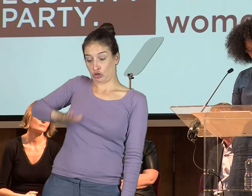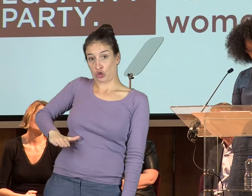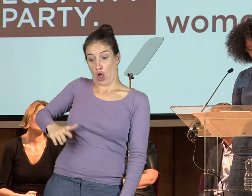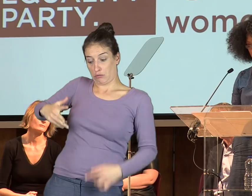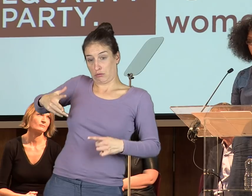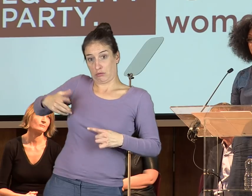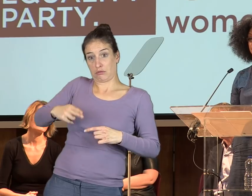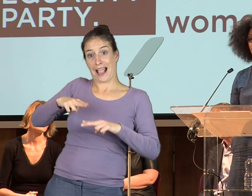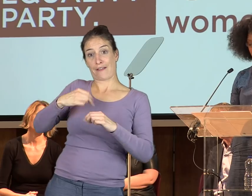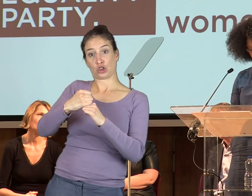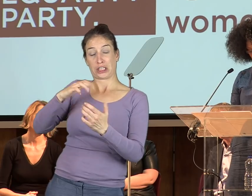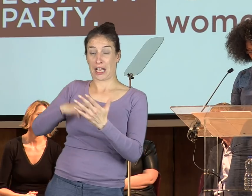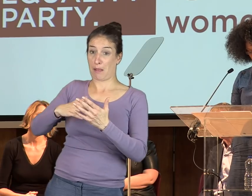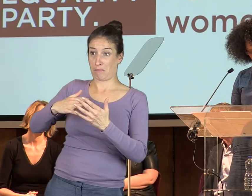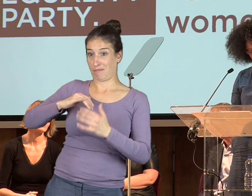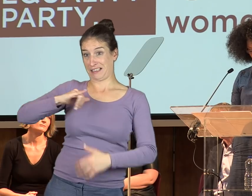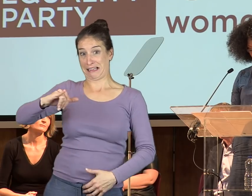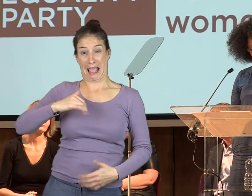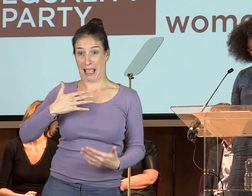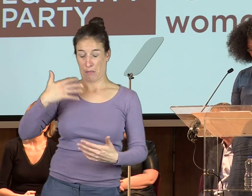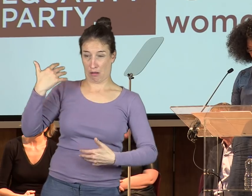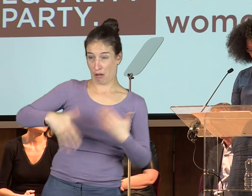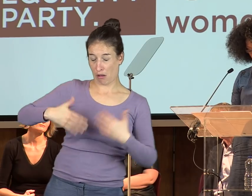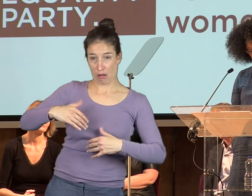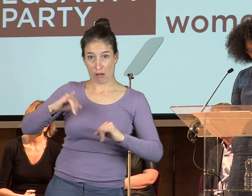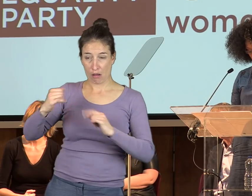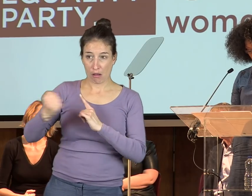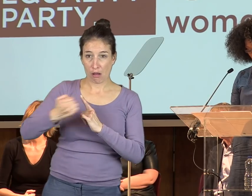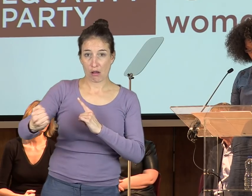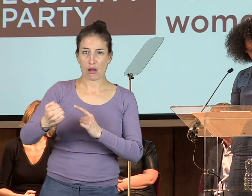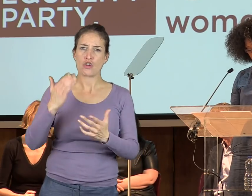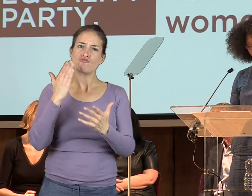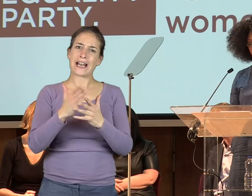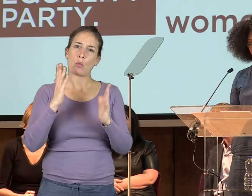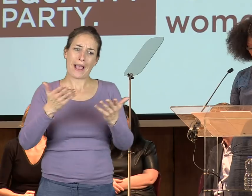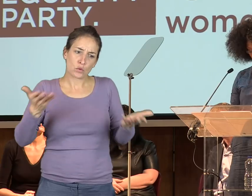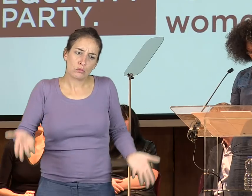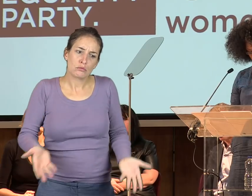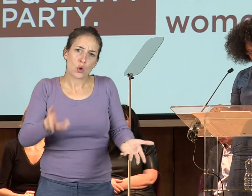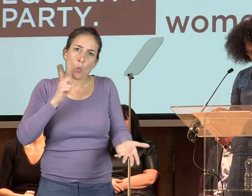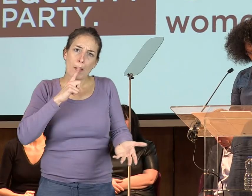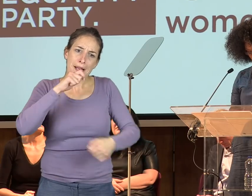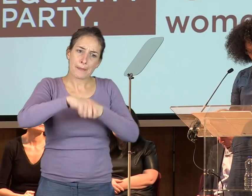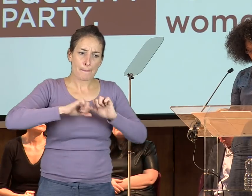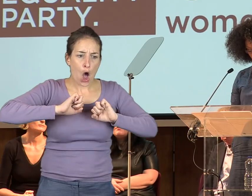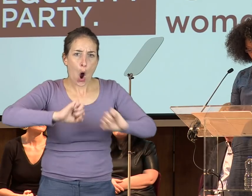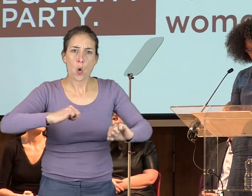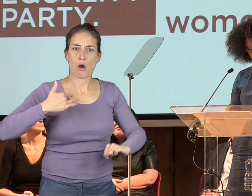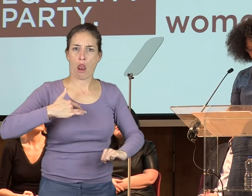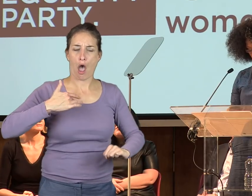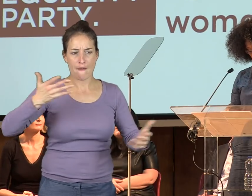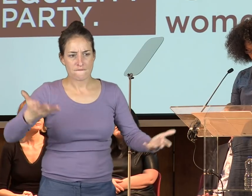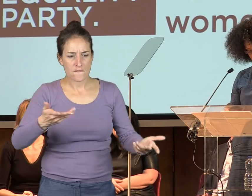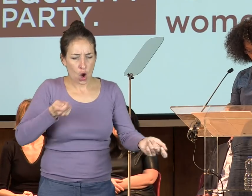is not only about changing our political landscape. It's about letting individuals claim ownership of their lives. And through